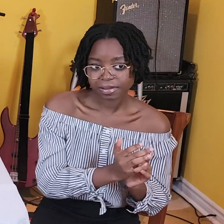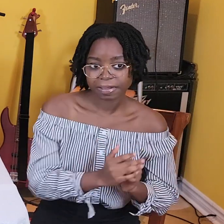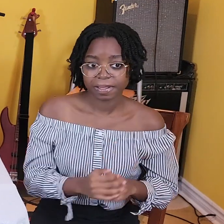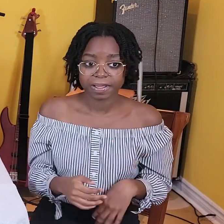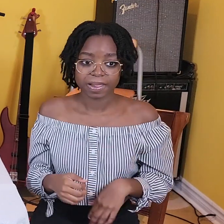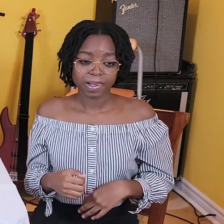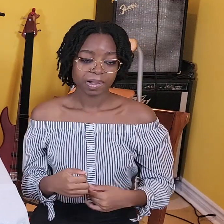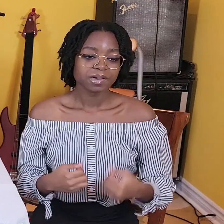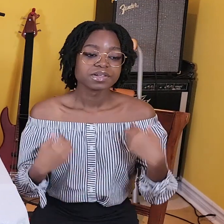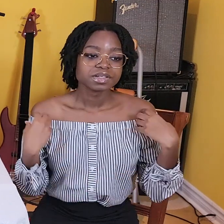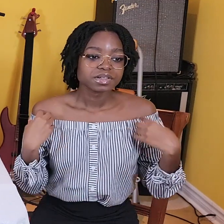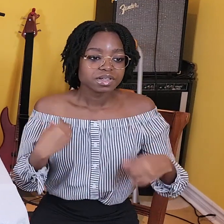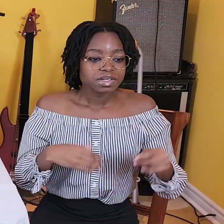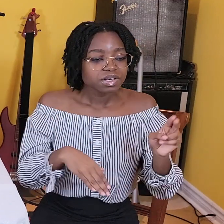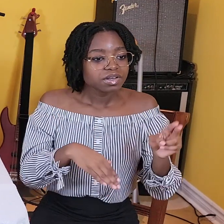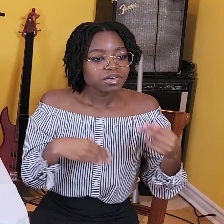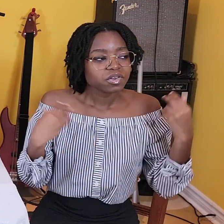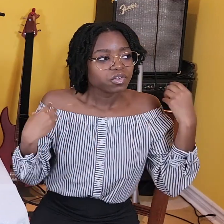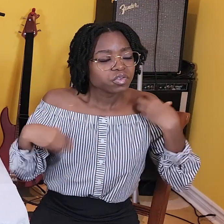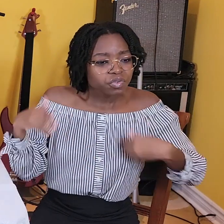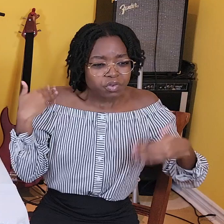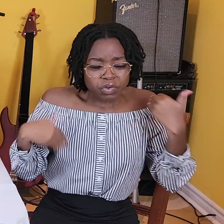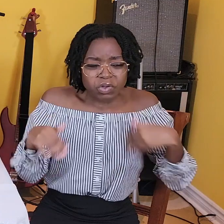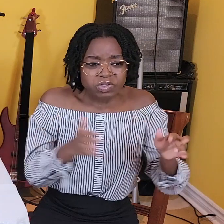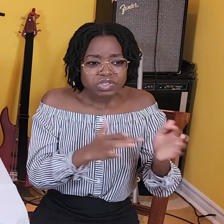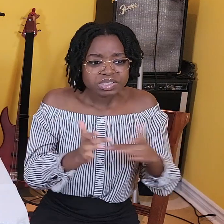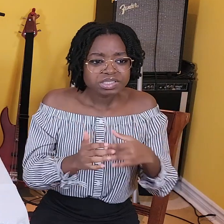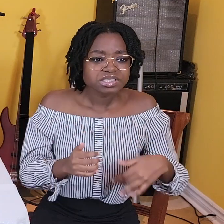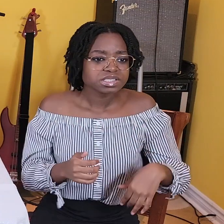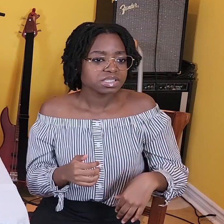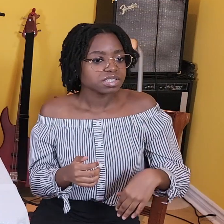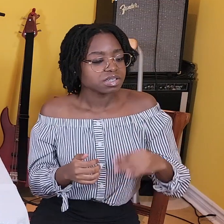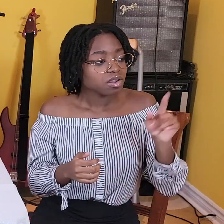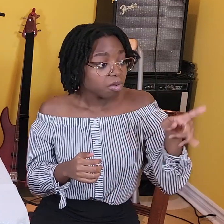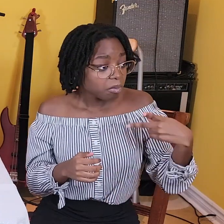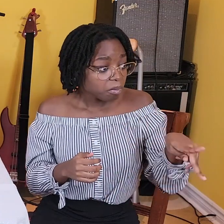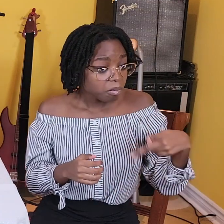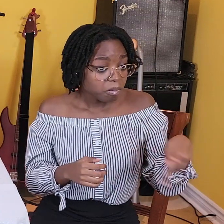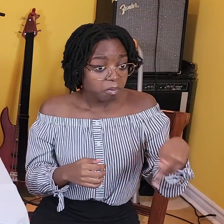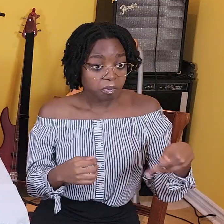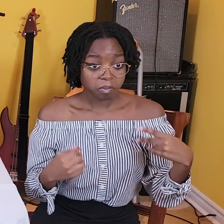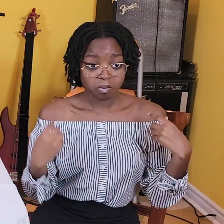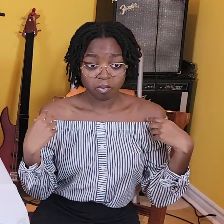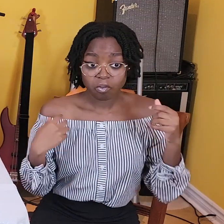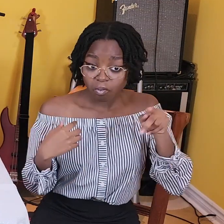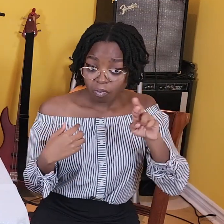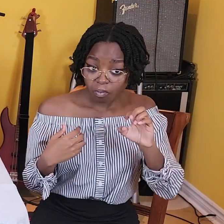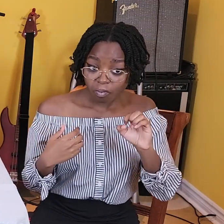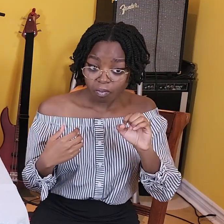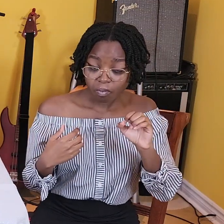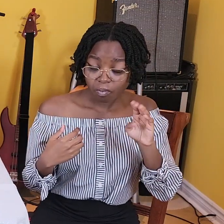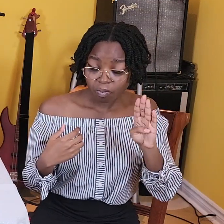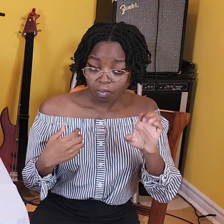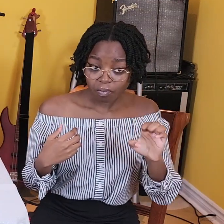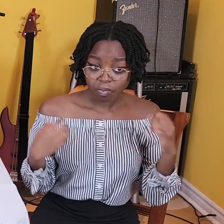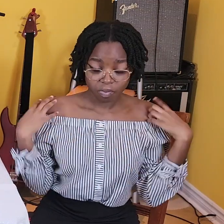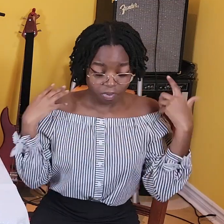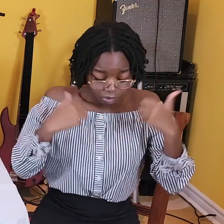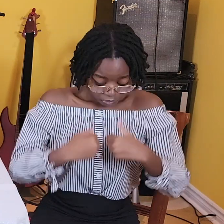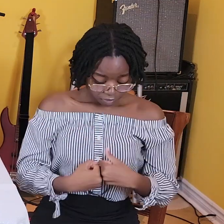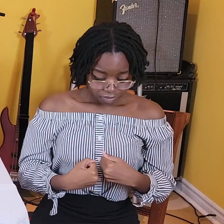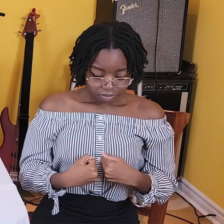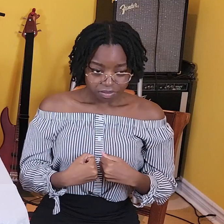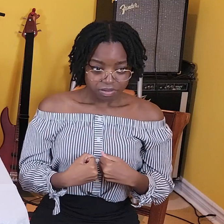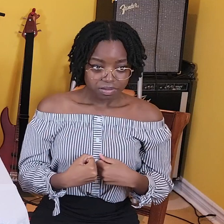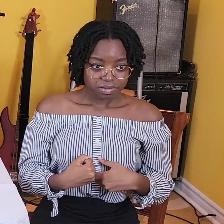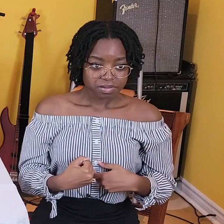Jews, and they struck him with their hands. Pilate then went out again and said to them, Behold, I am bringing him out to you, that